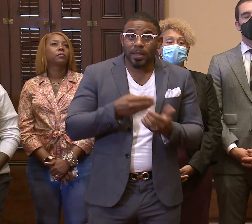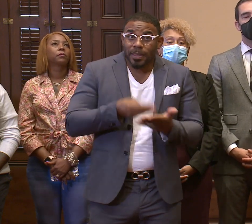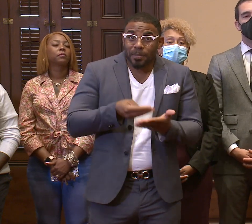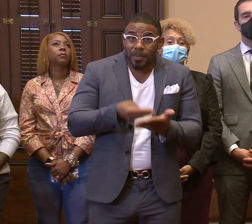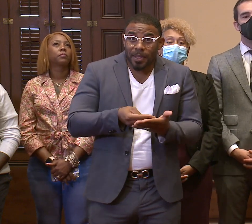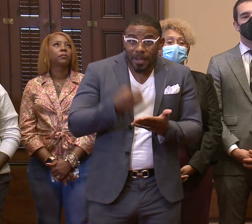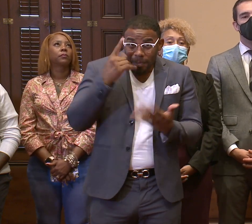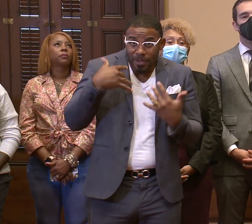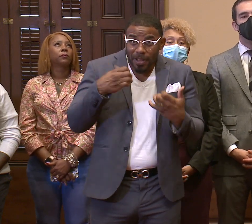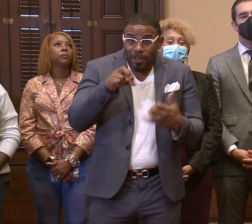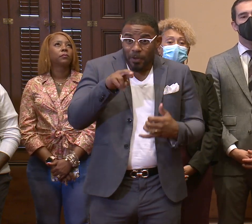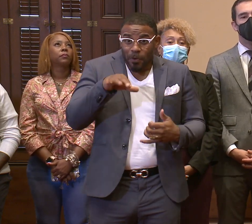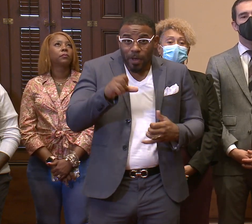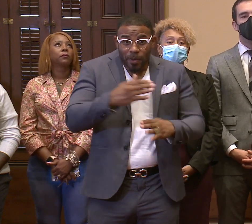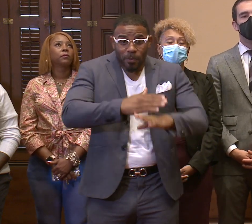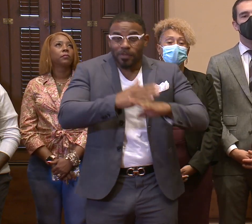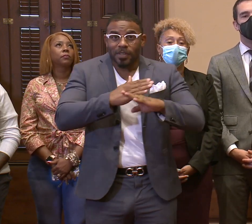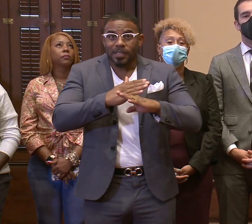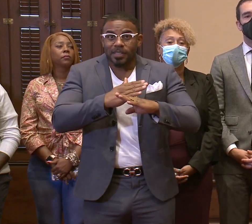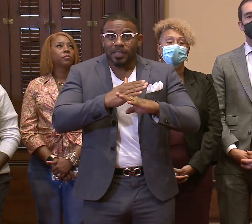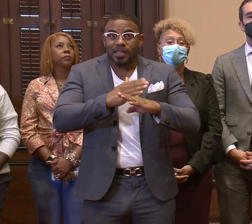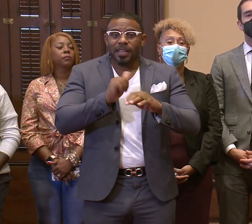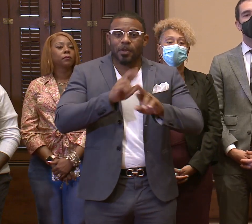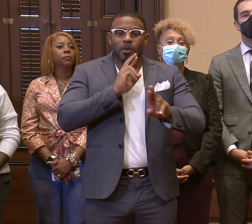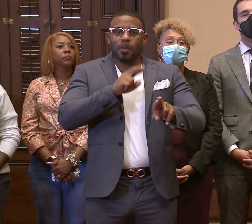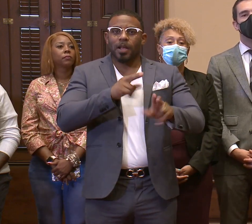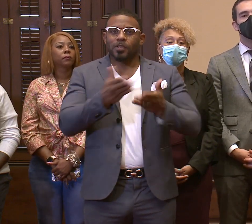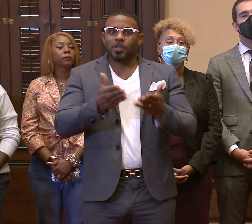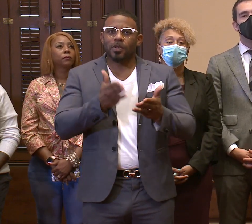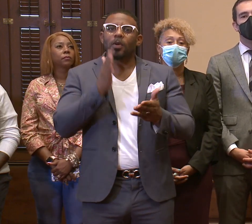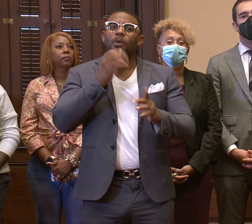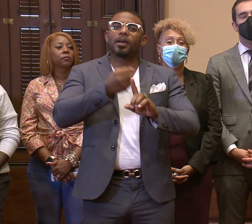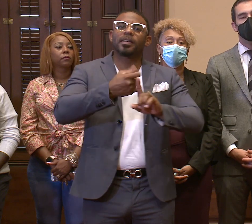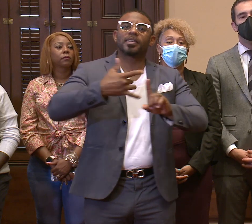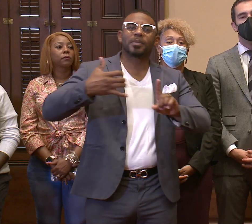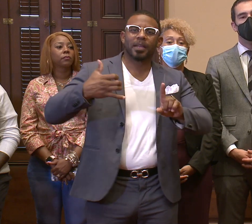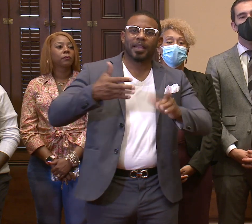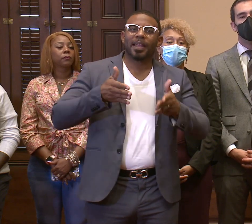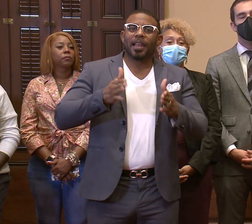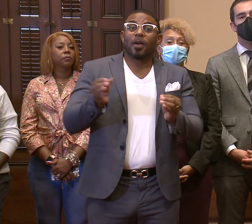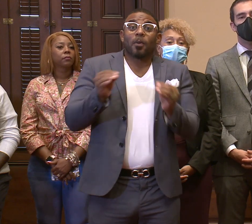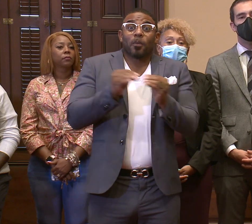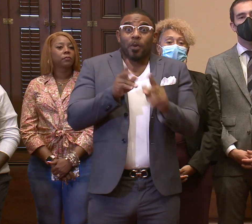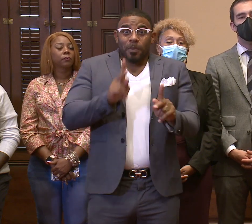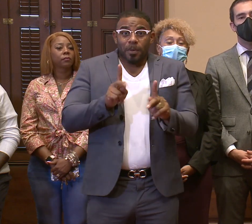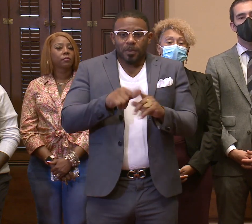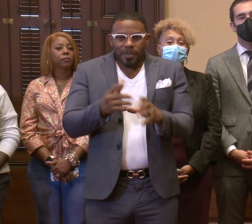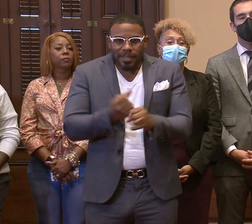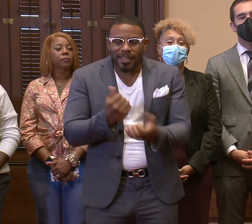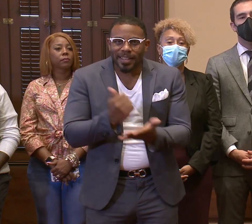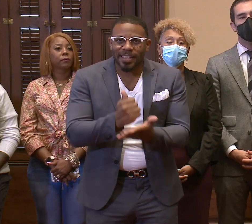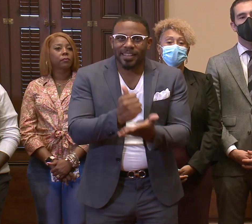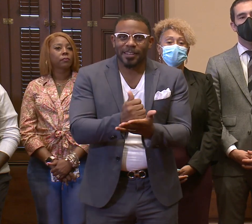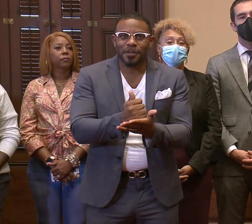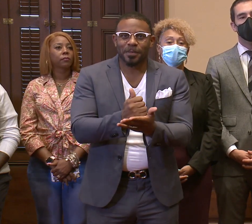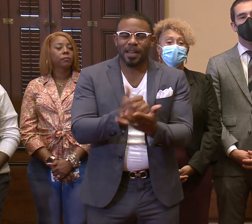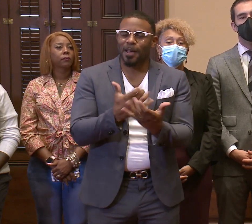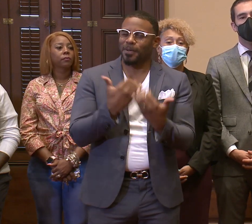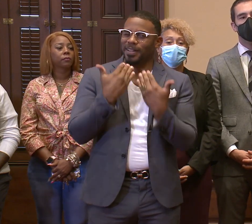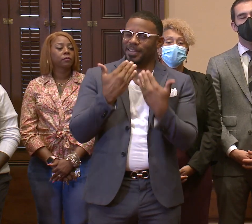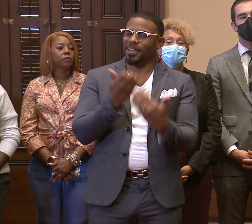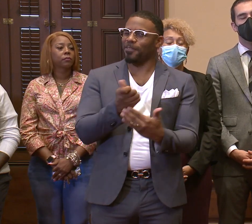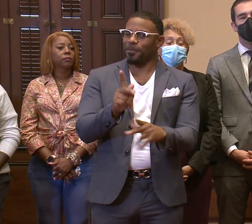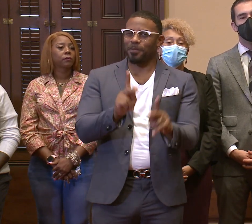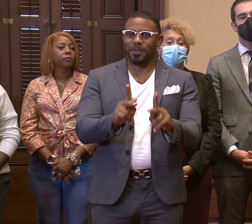funding, mental health crisis prevention and response services will expand and allow more people to get help. I want to thank